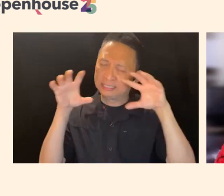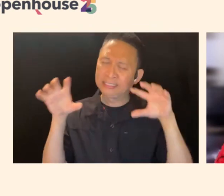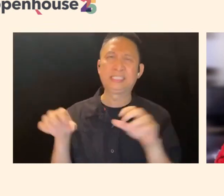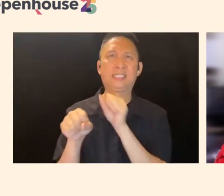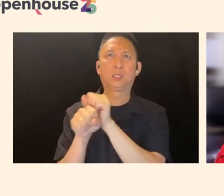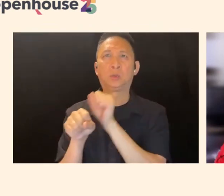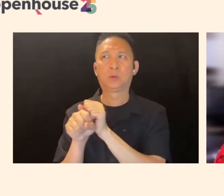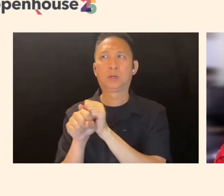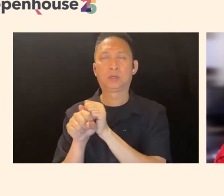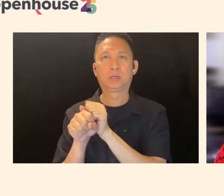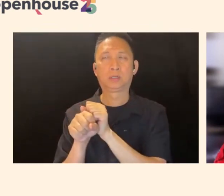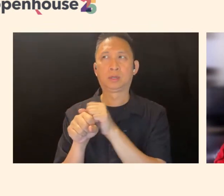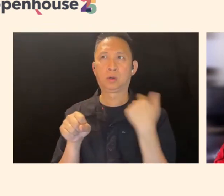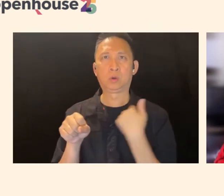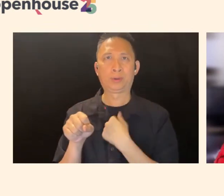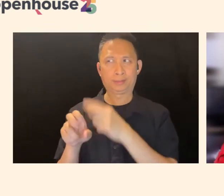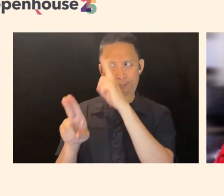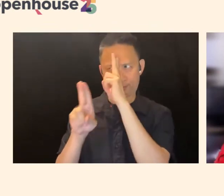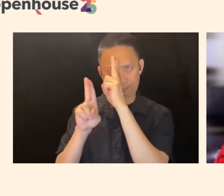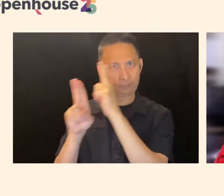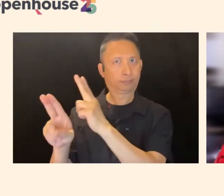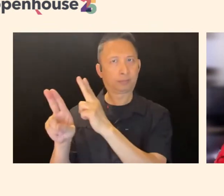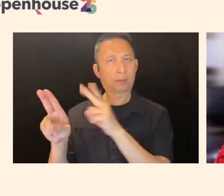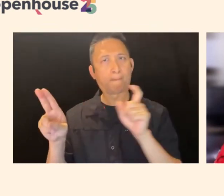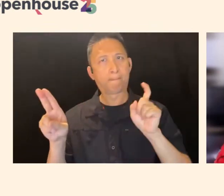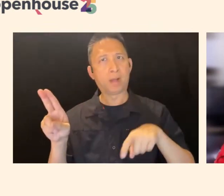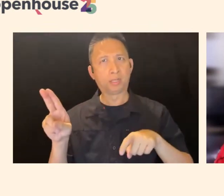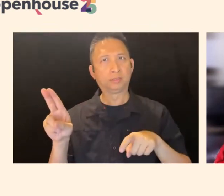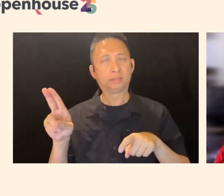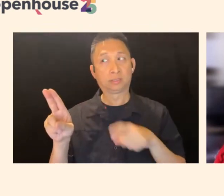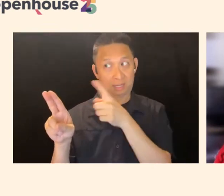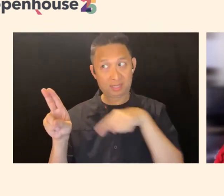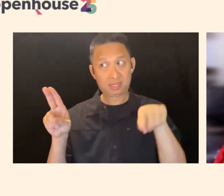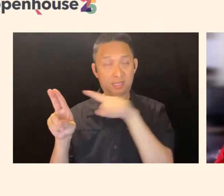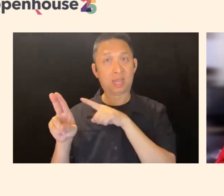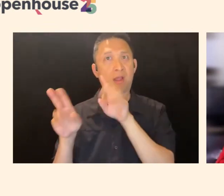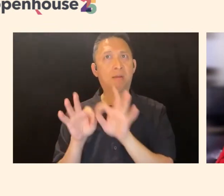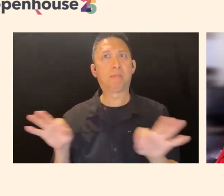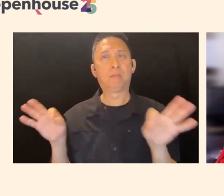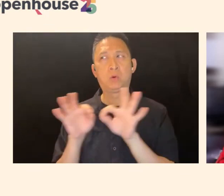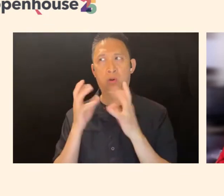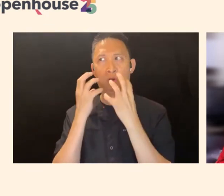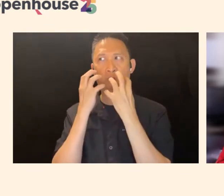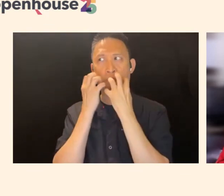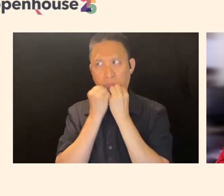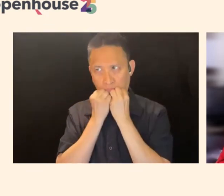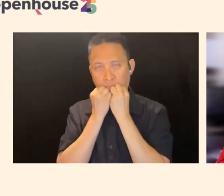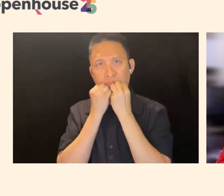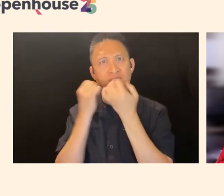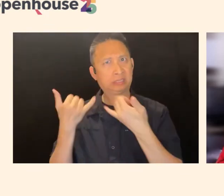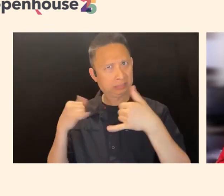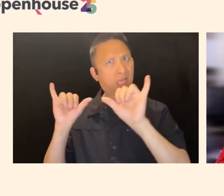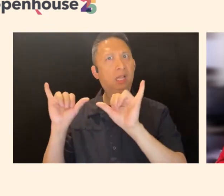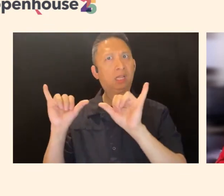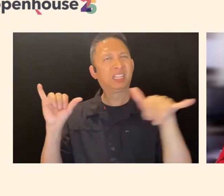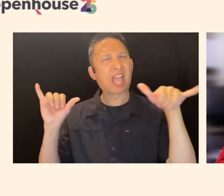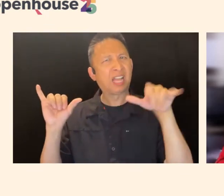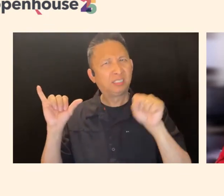to show them that they are still important. They still matter. We still care. Because